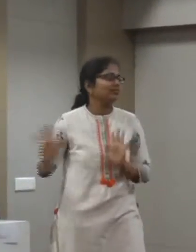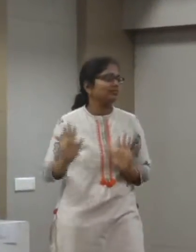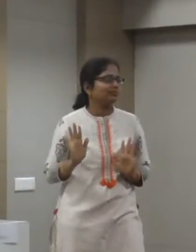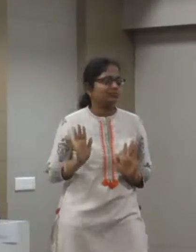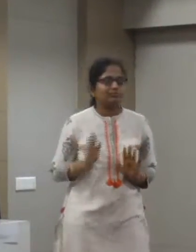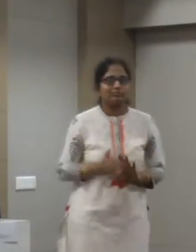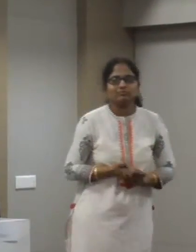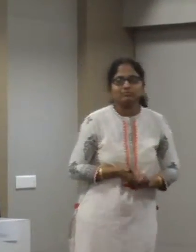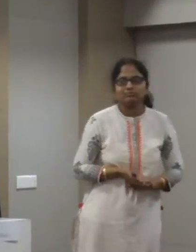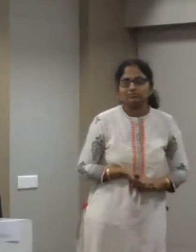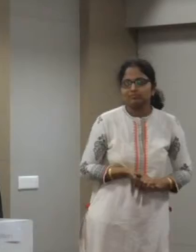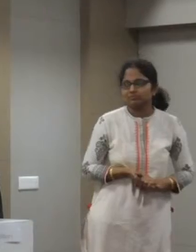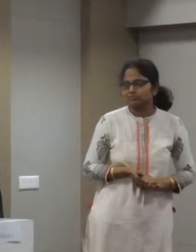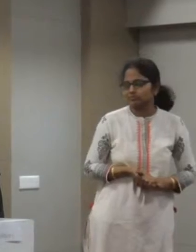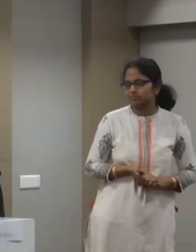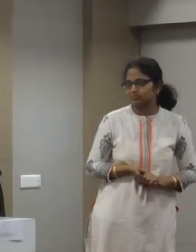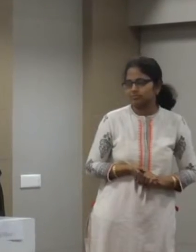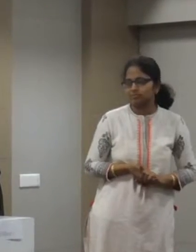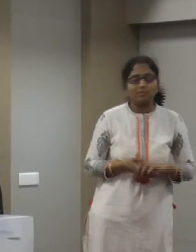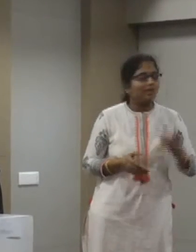left hand thumb impression.